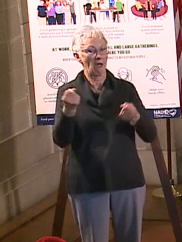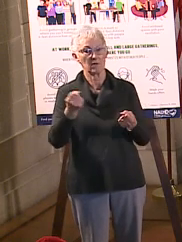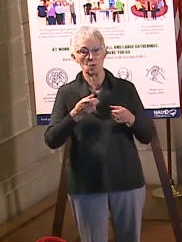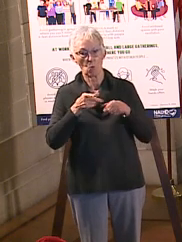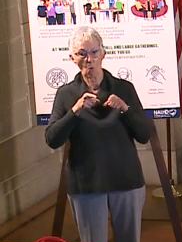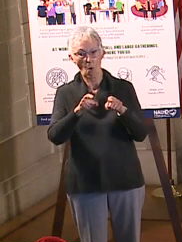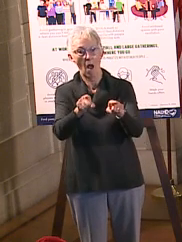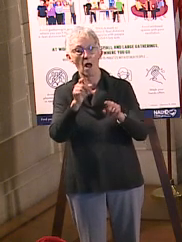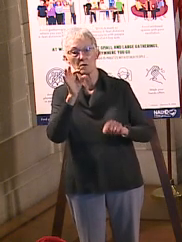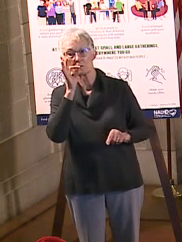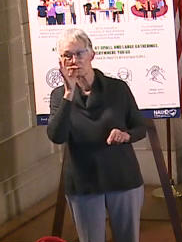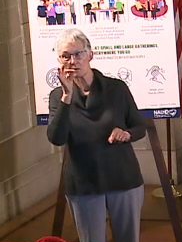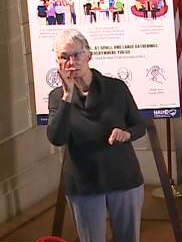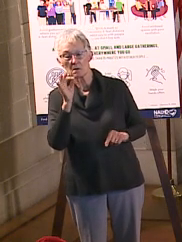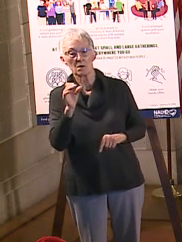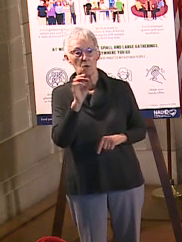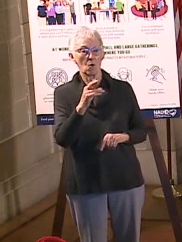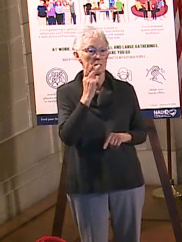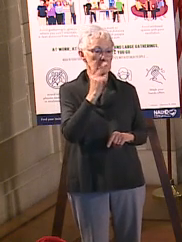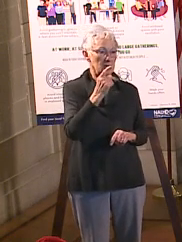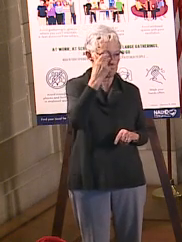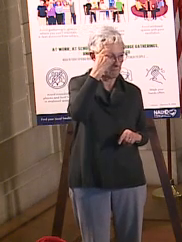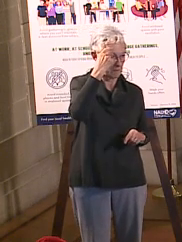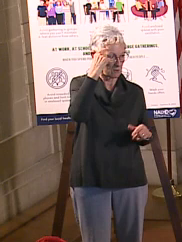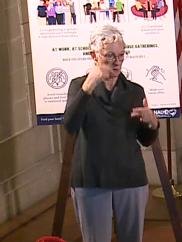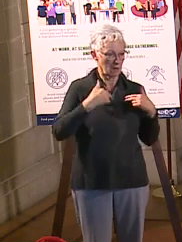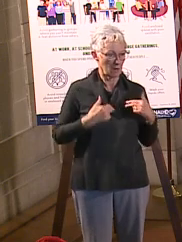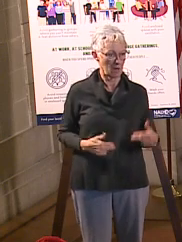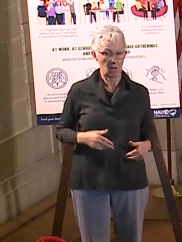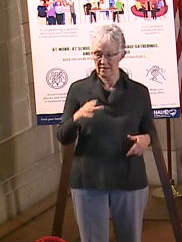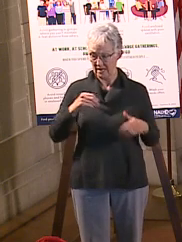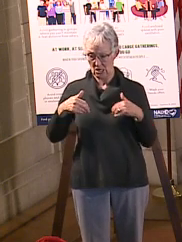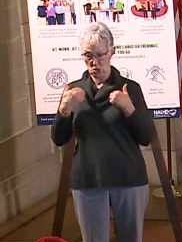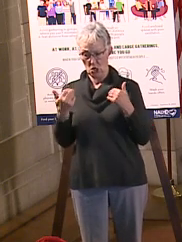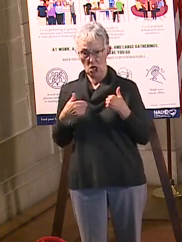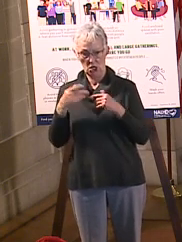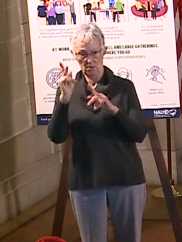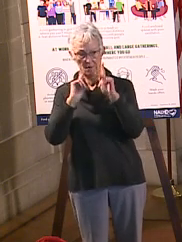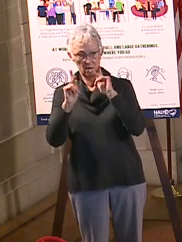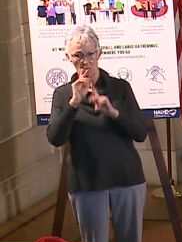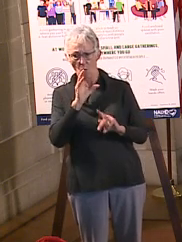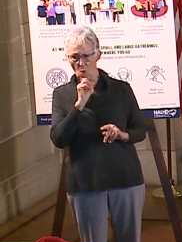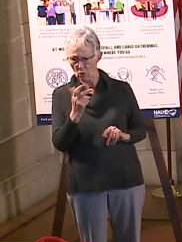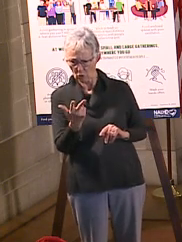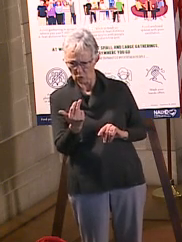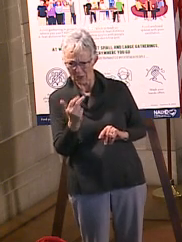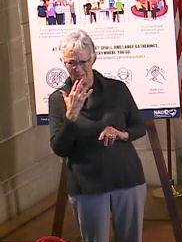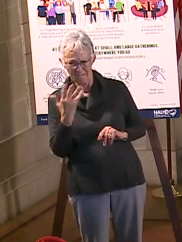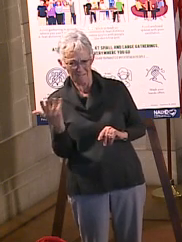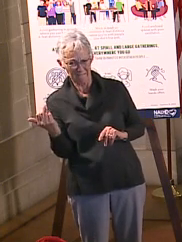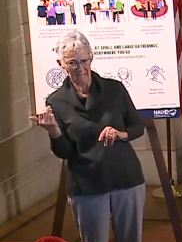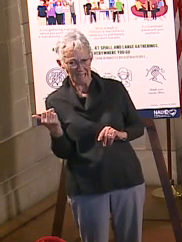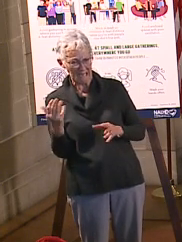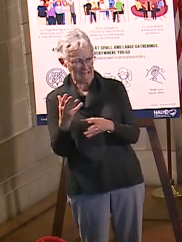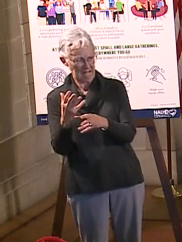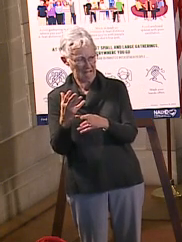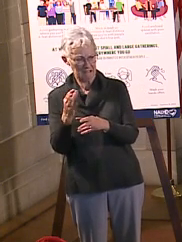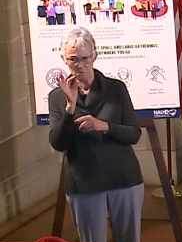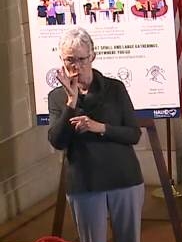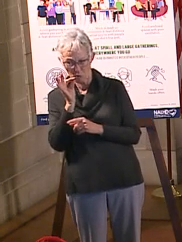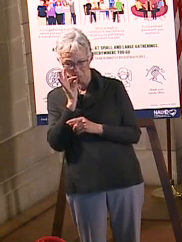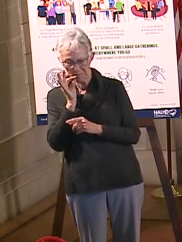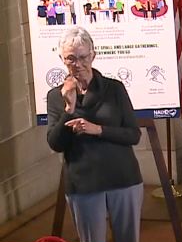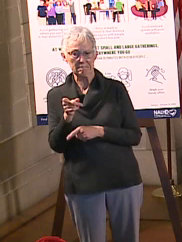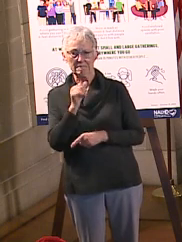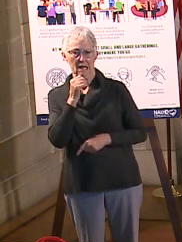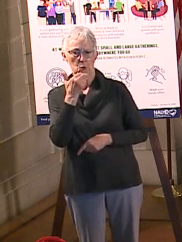increased mental health impacts. We see increased number of young people, 13, 15-year-olds getting access to marijuana. And we know that